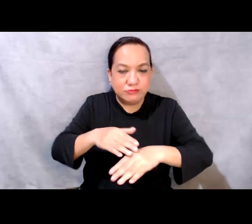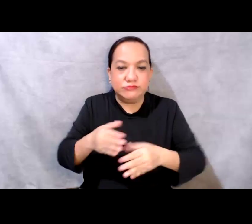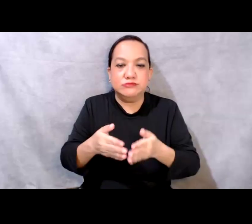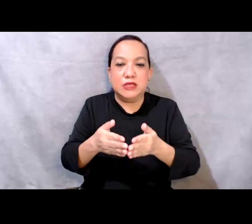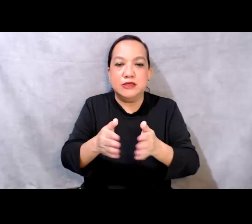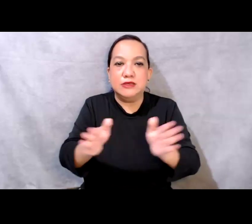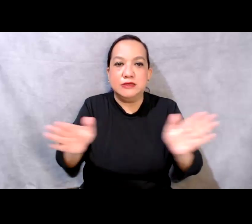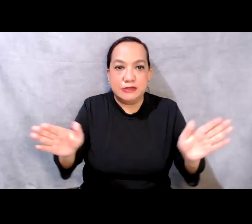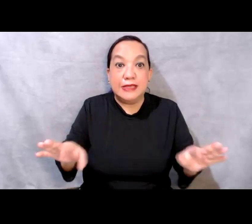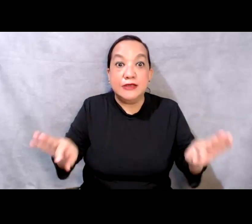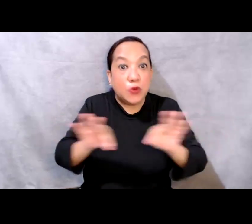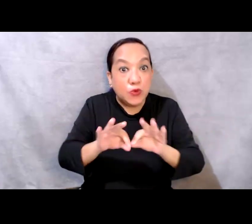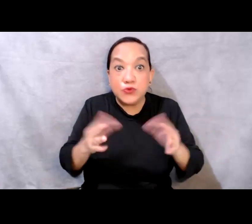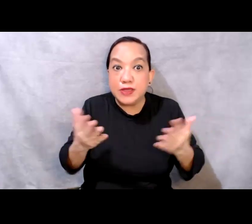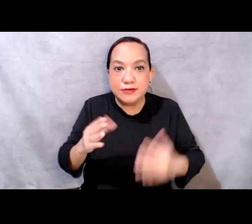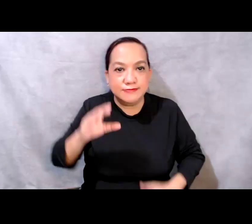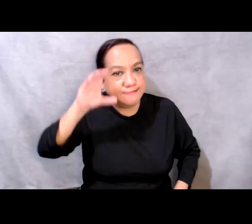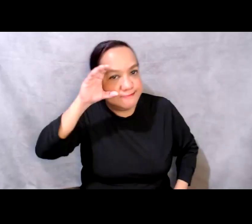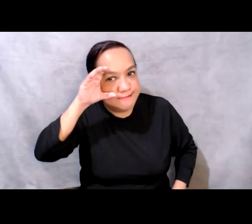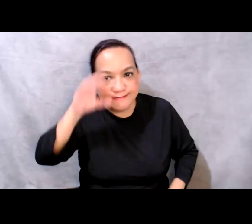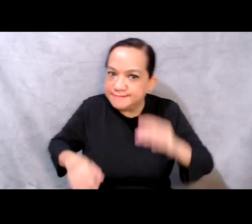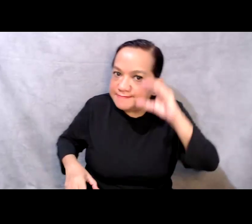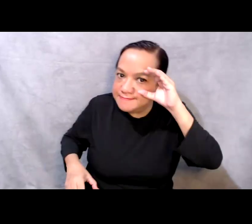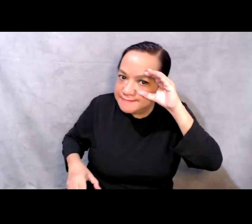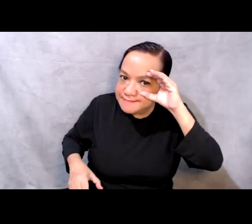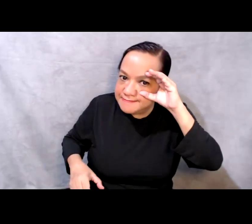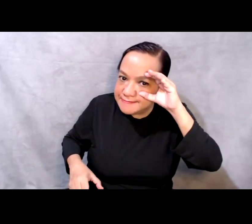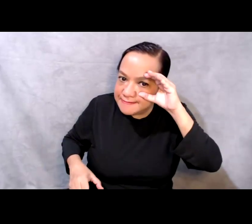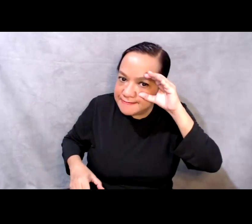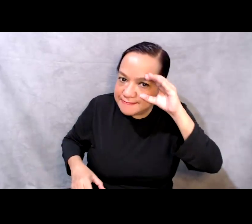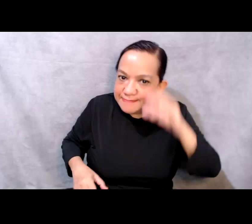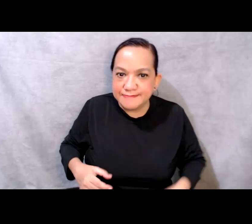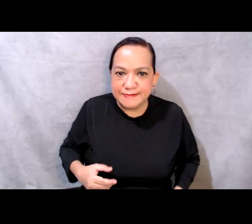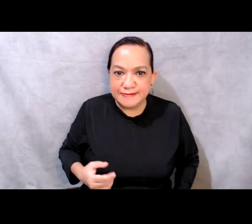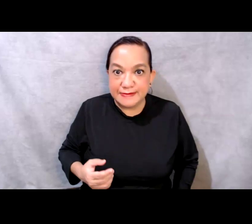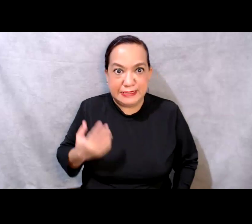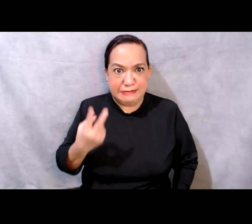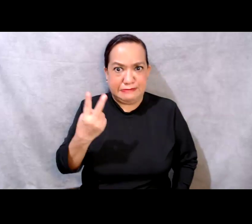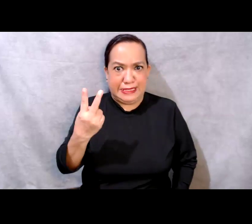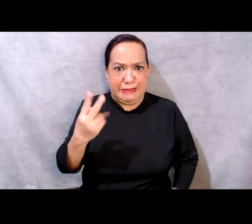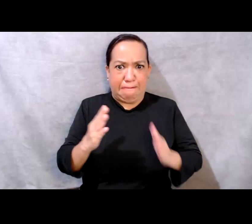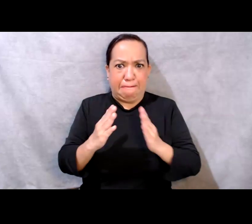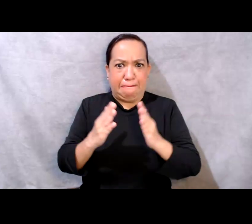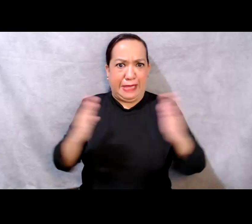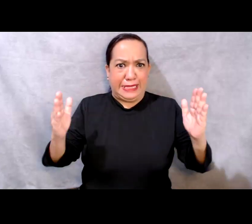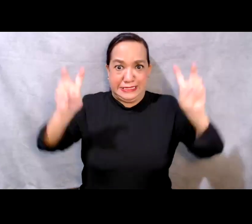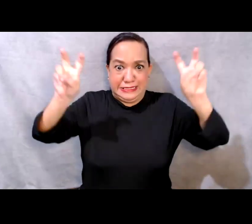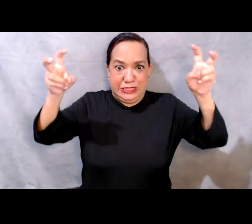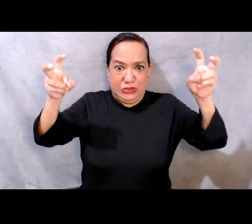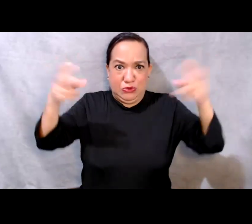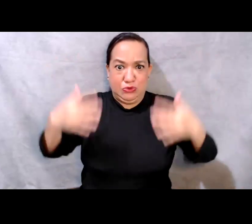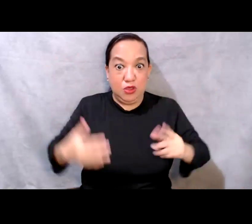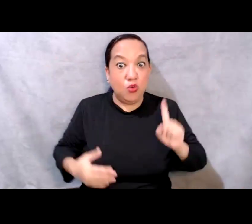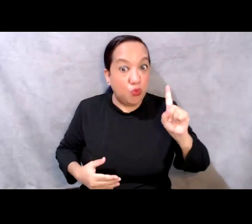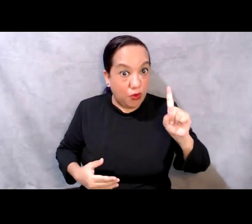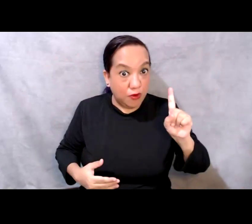two buckets of issues. The first one is about remedy. And of course, I think you all